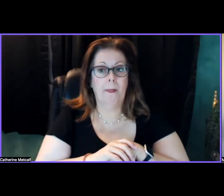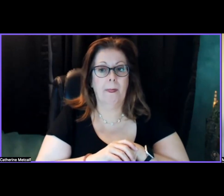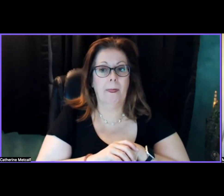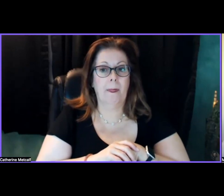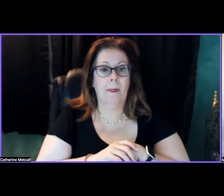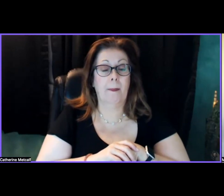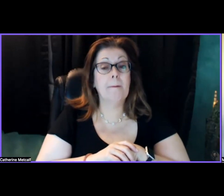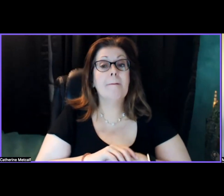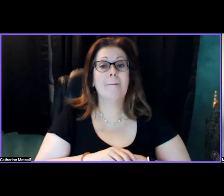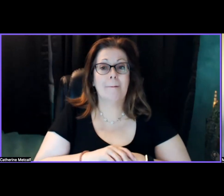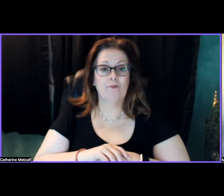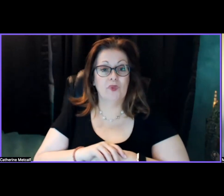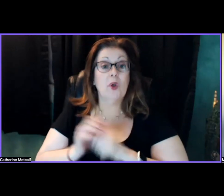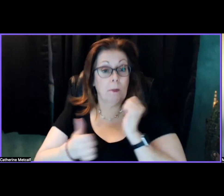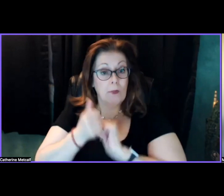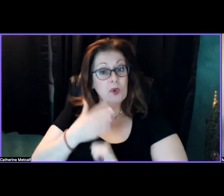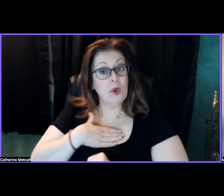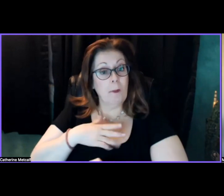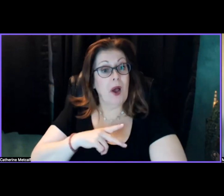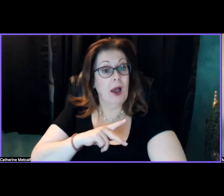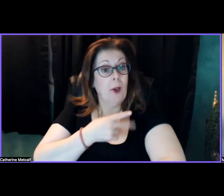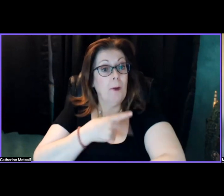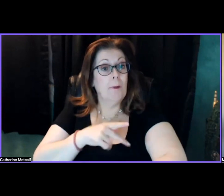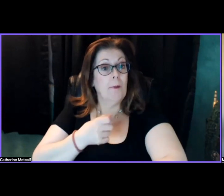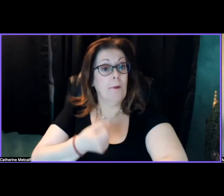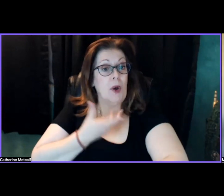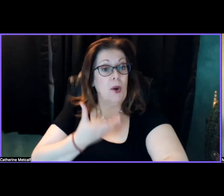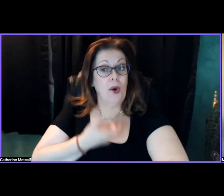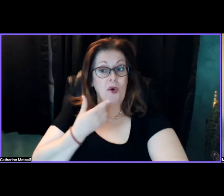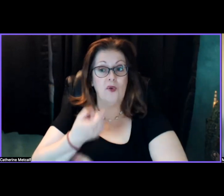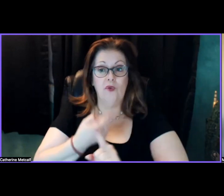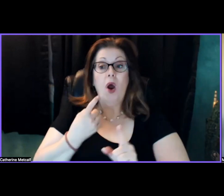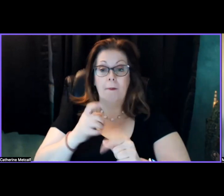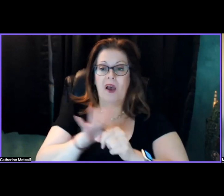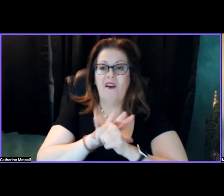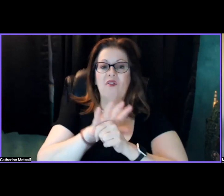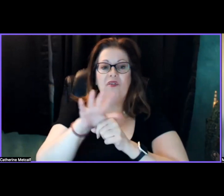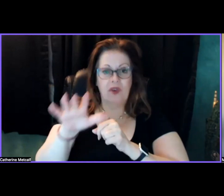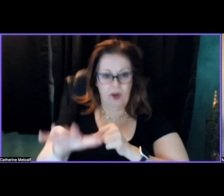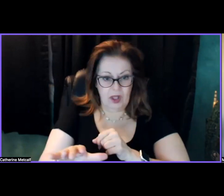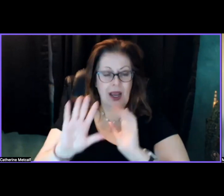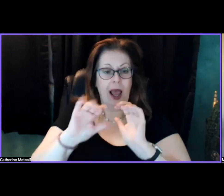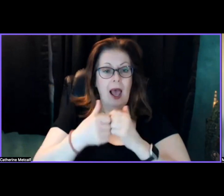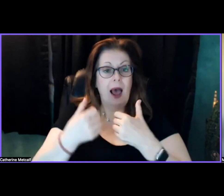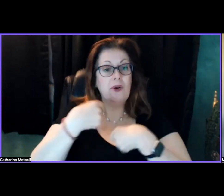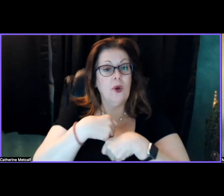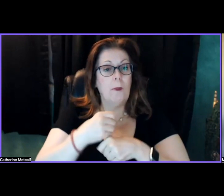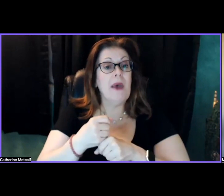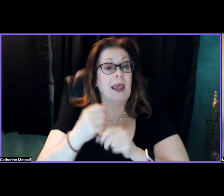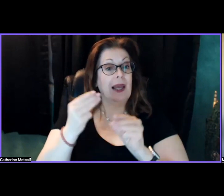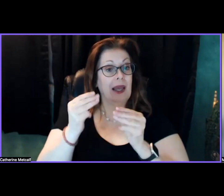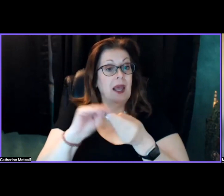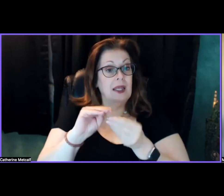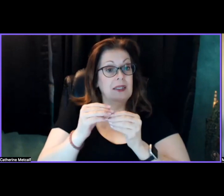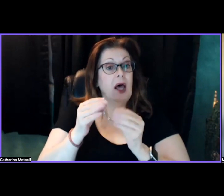So the majority of these poems come from my debut full-length collection, How to Make an Algorithm in the Microwave, which talks a lot about